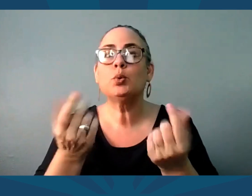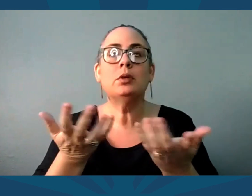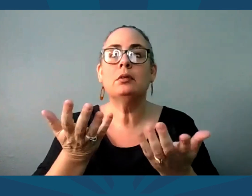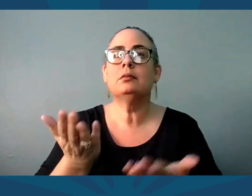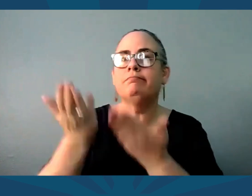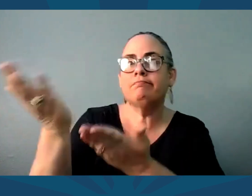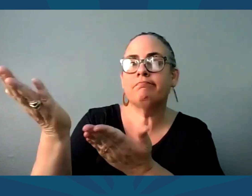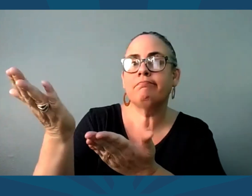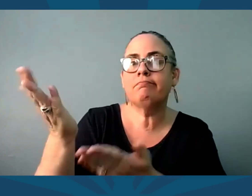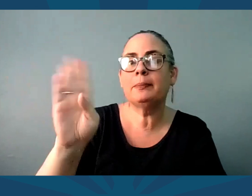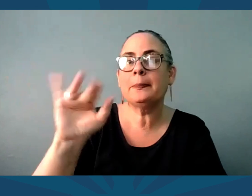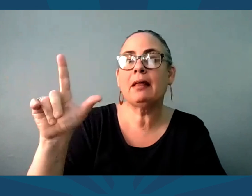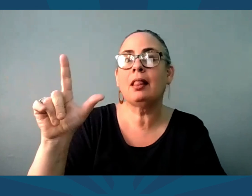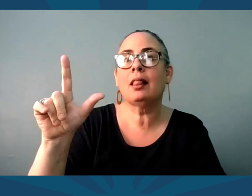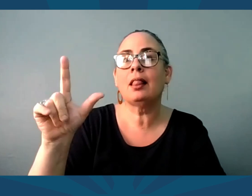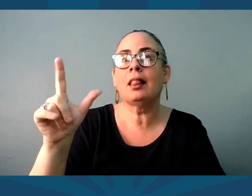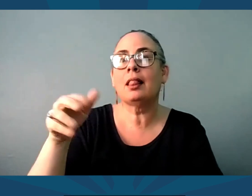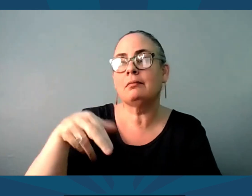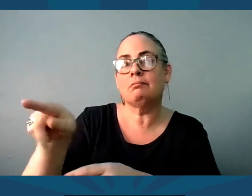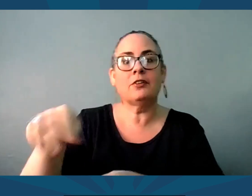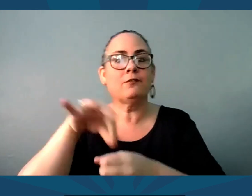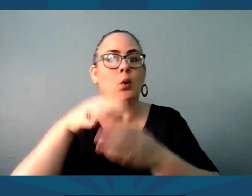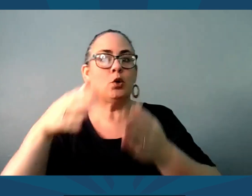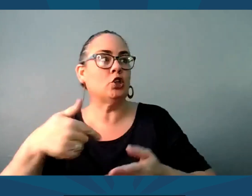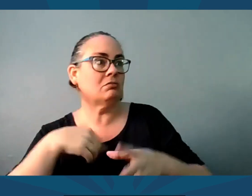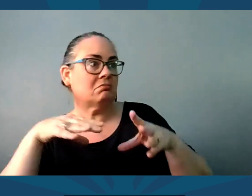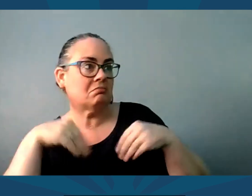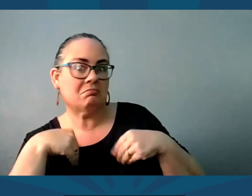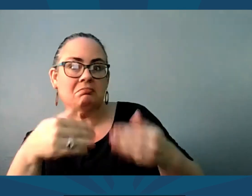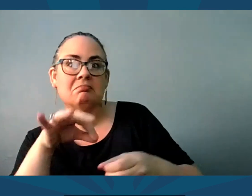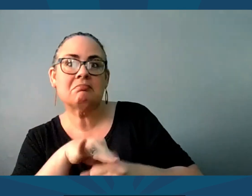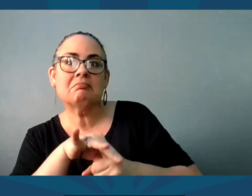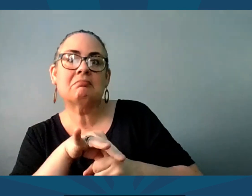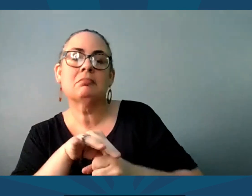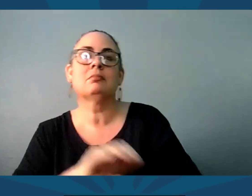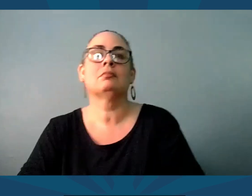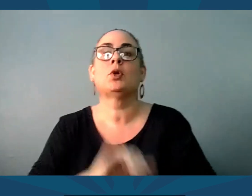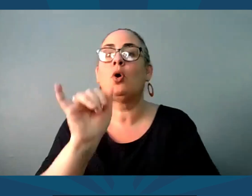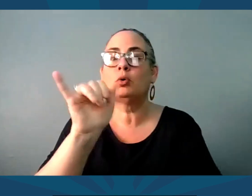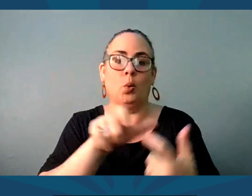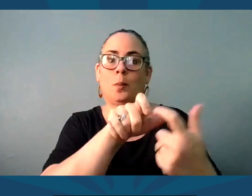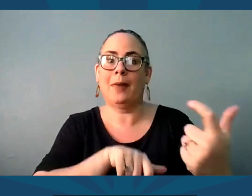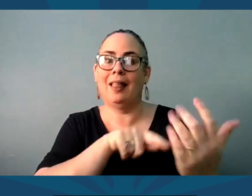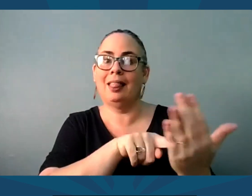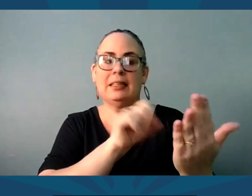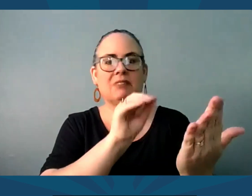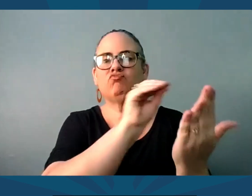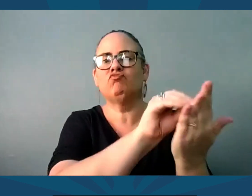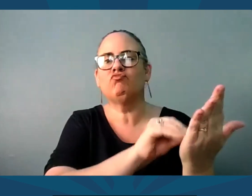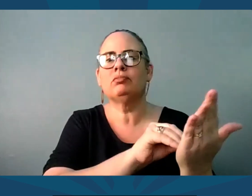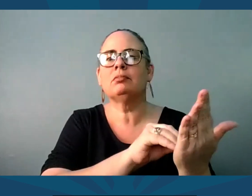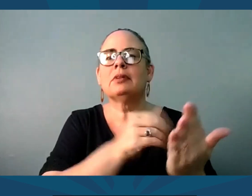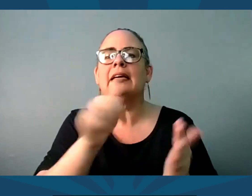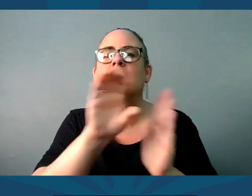The Senate can enact bills that are referred to the voters for approval and can place